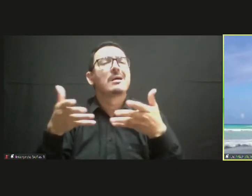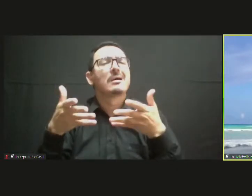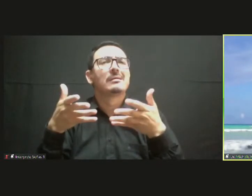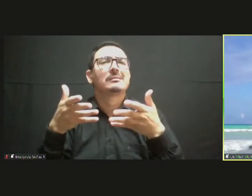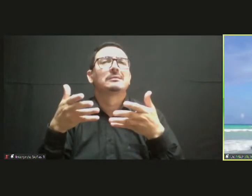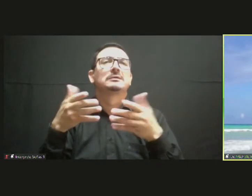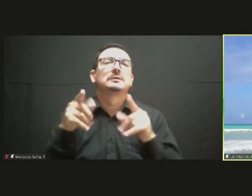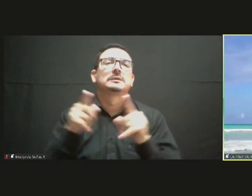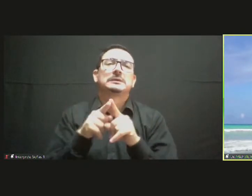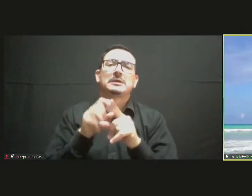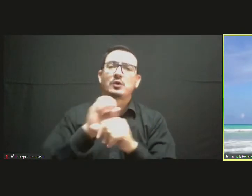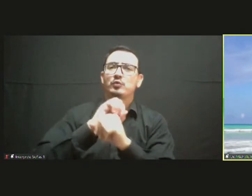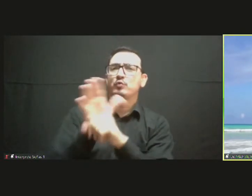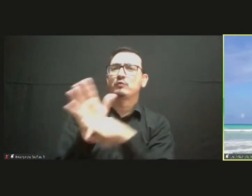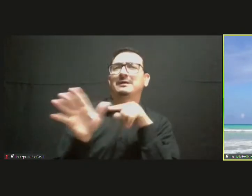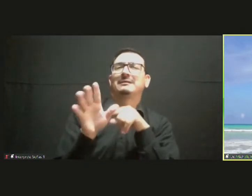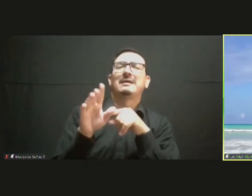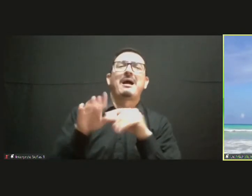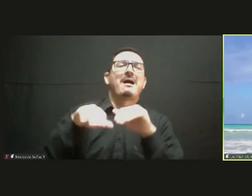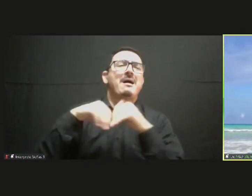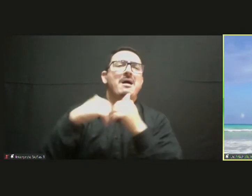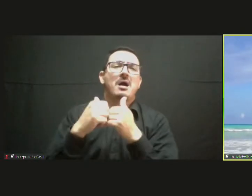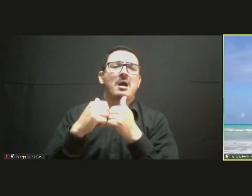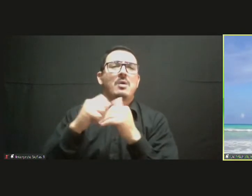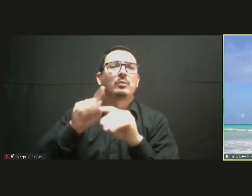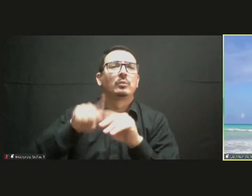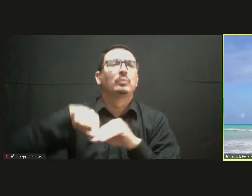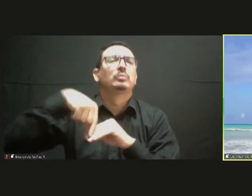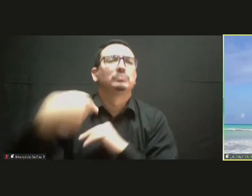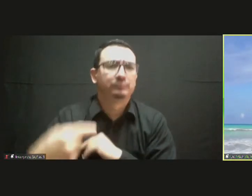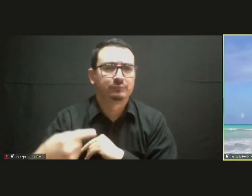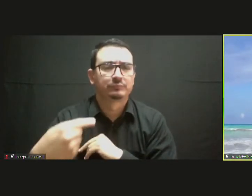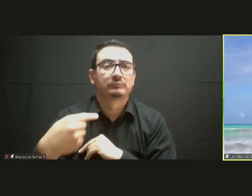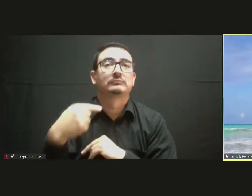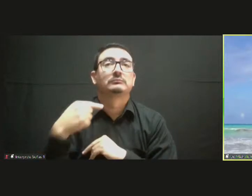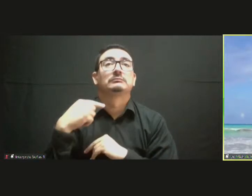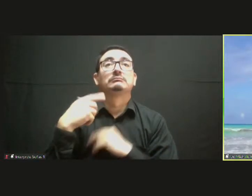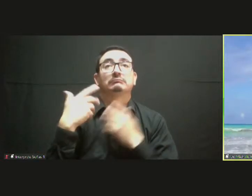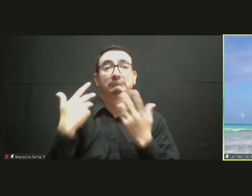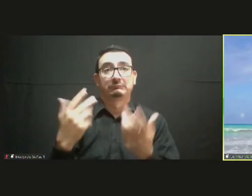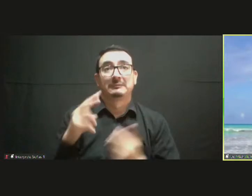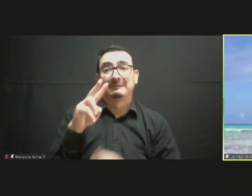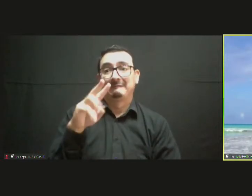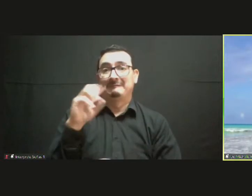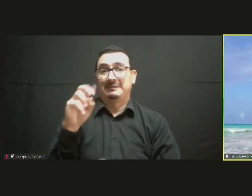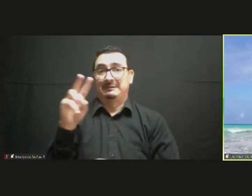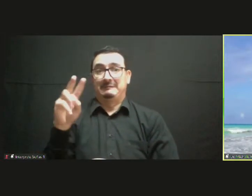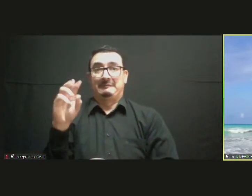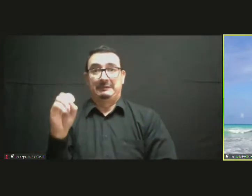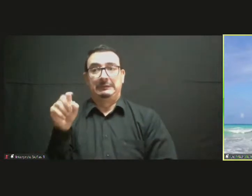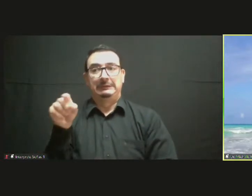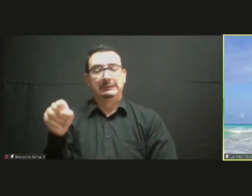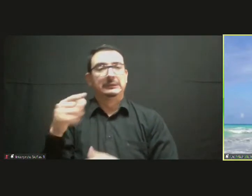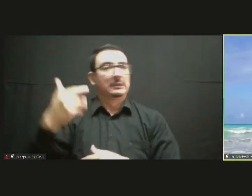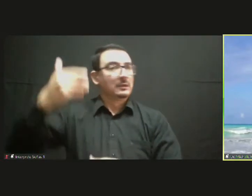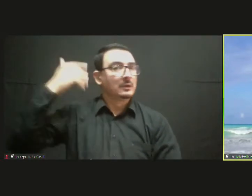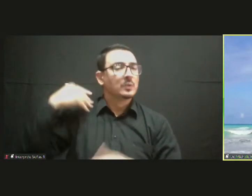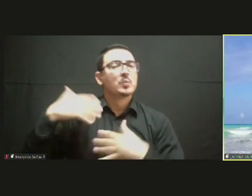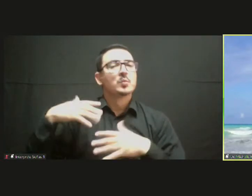global pandemic has forced tourism destinations to rethink tourism systems